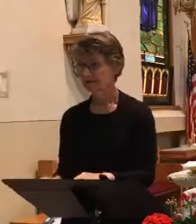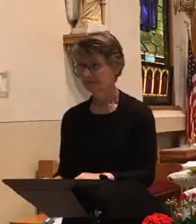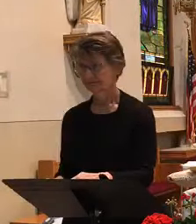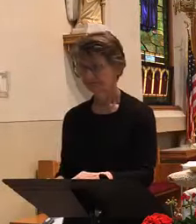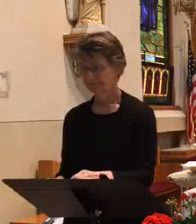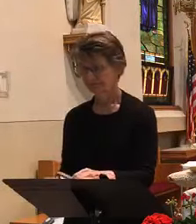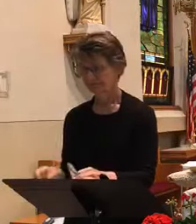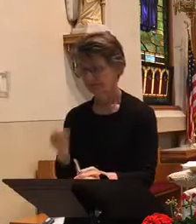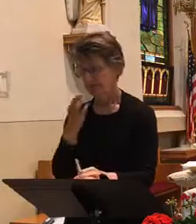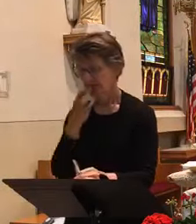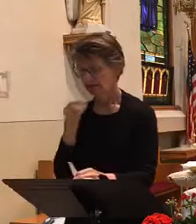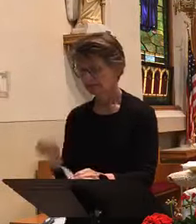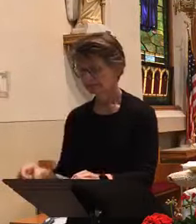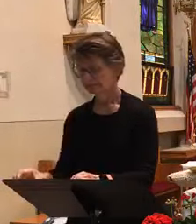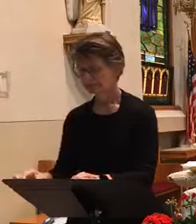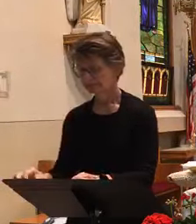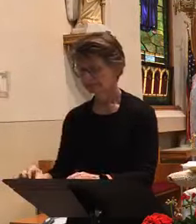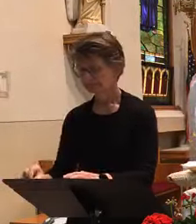our offertory.